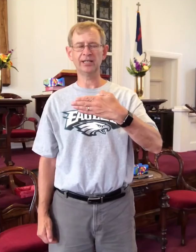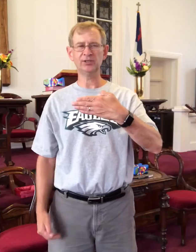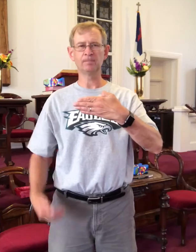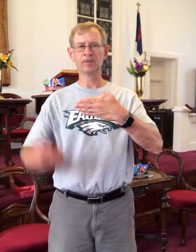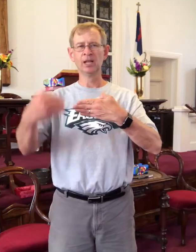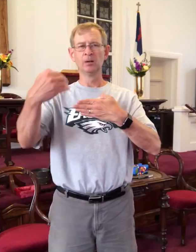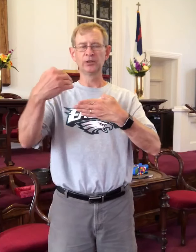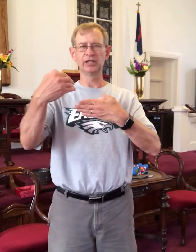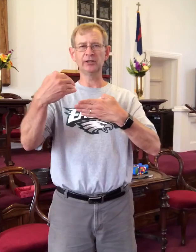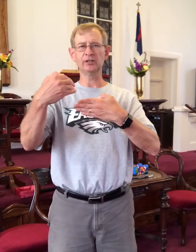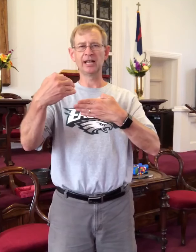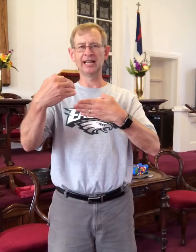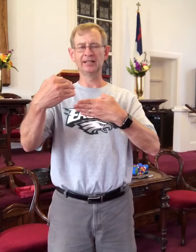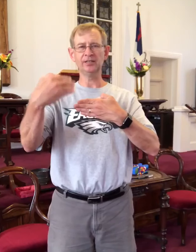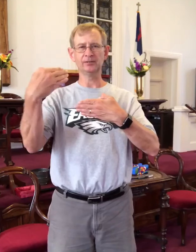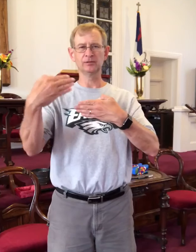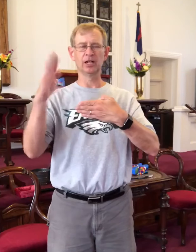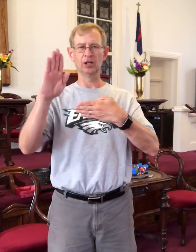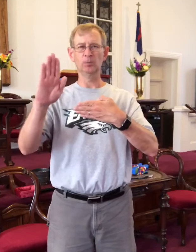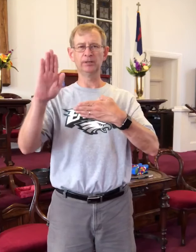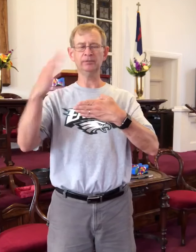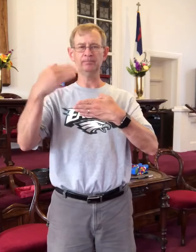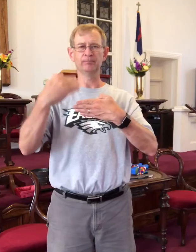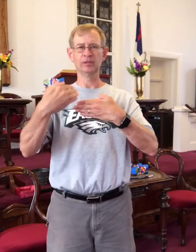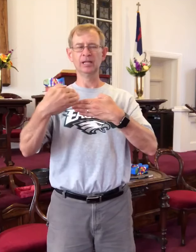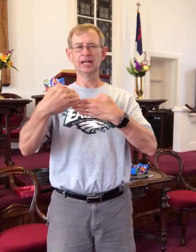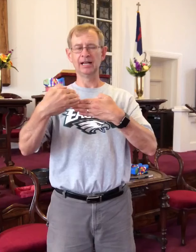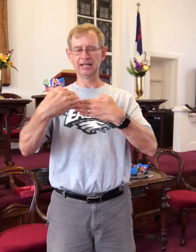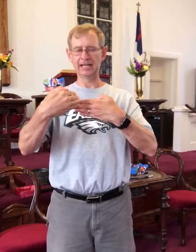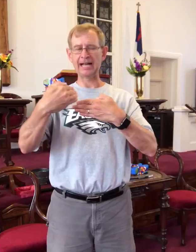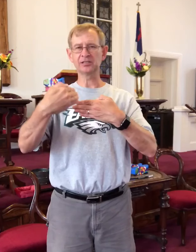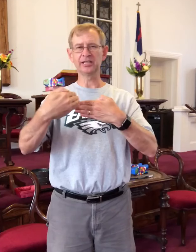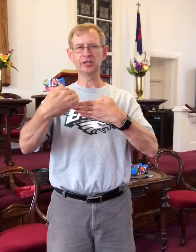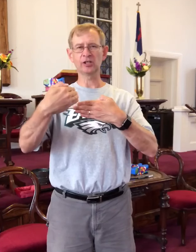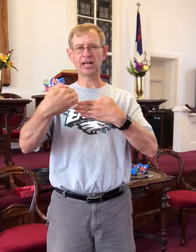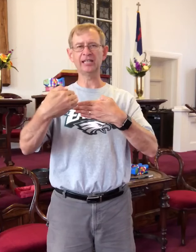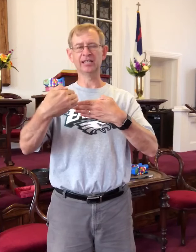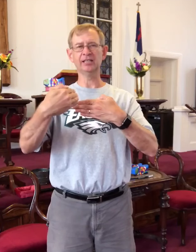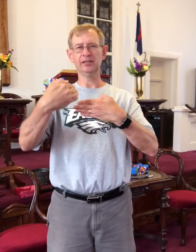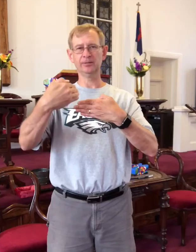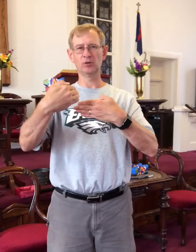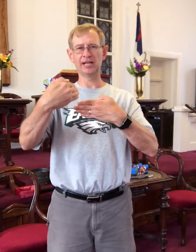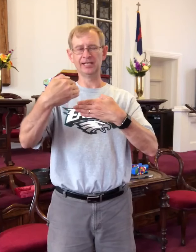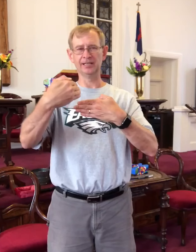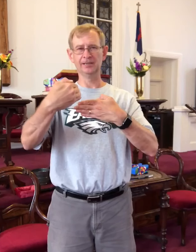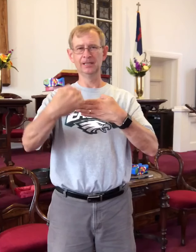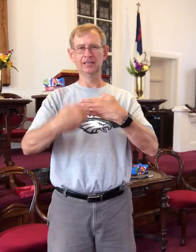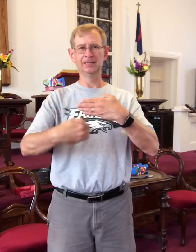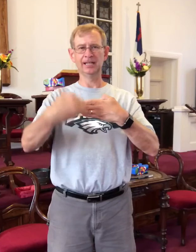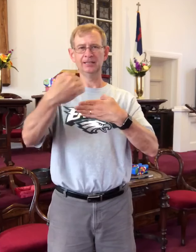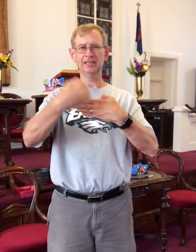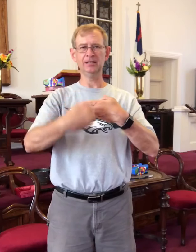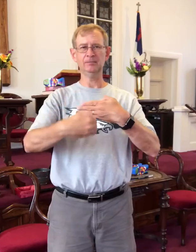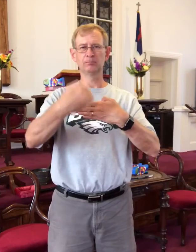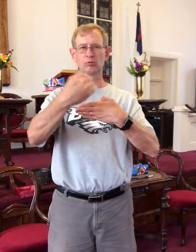chest. With the other hand open, act like you're cutting the bread. Daily